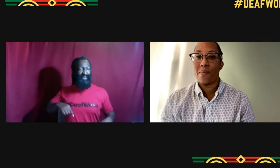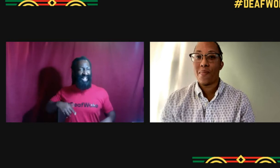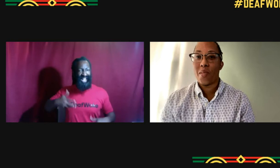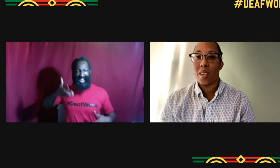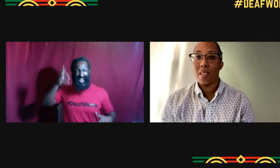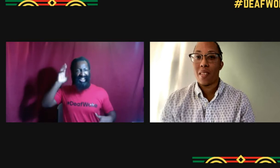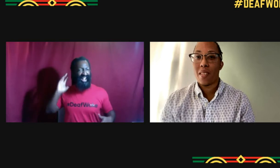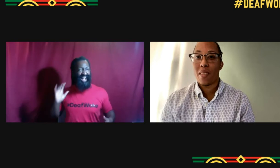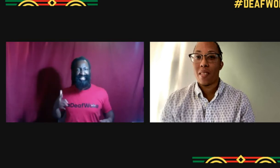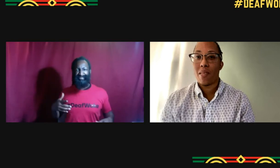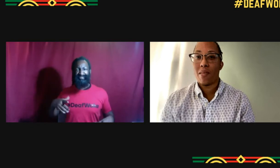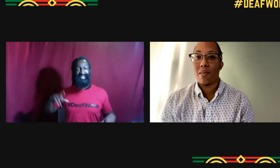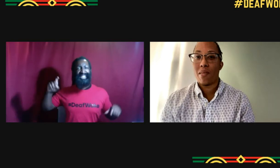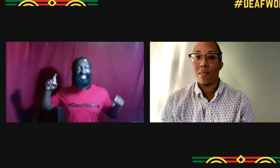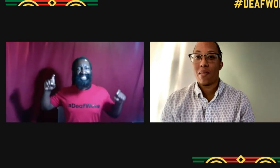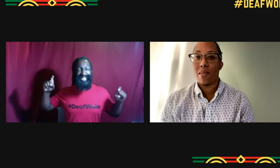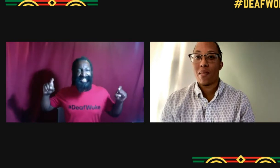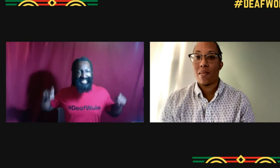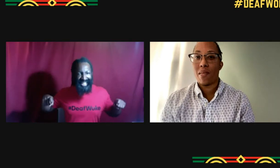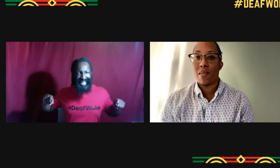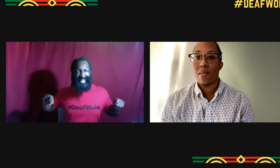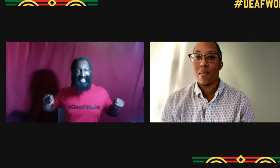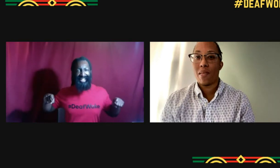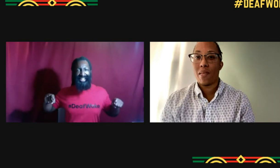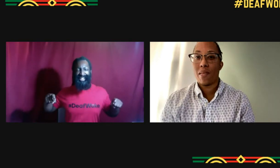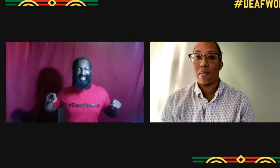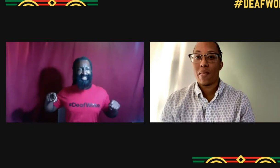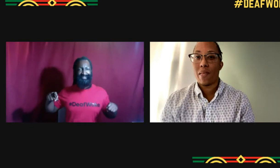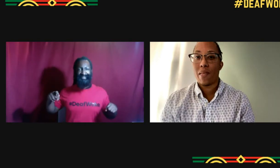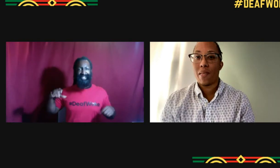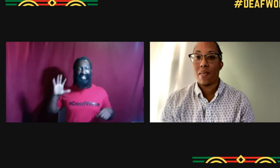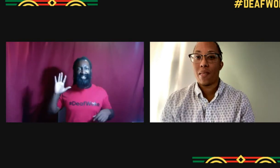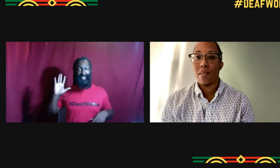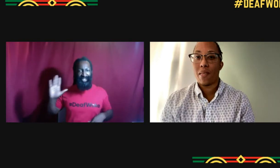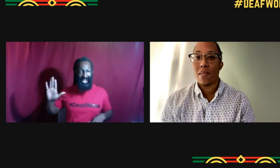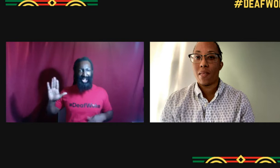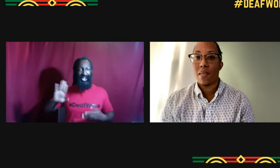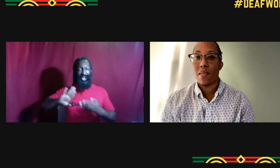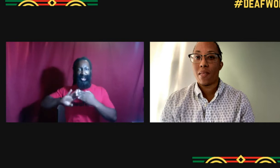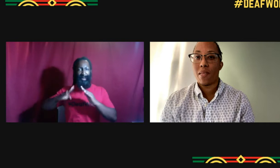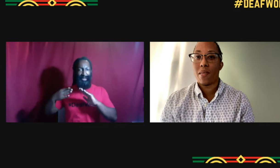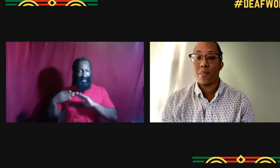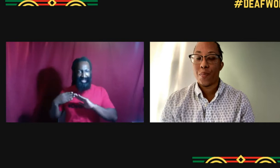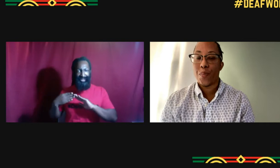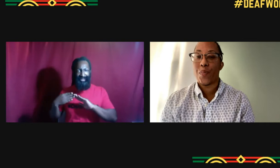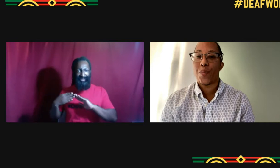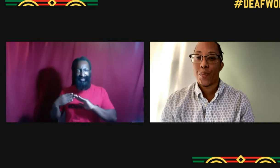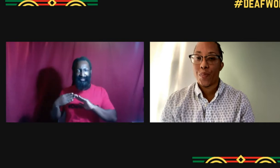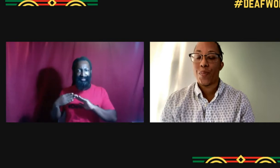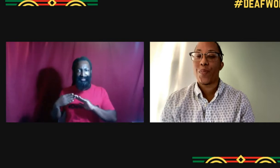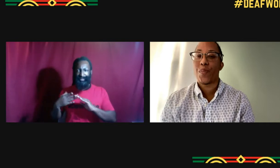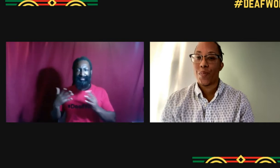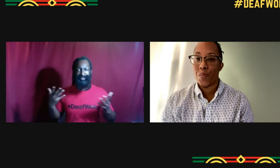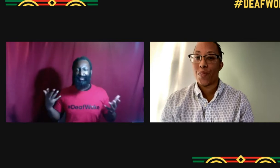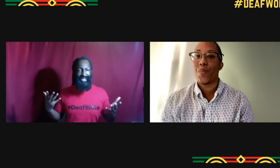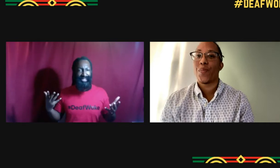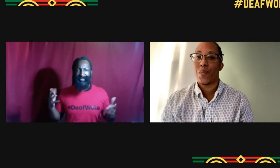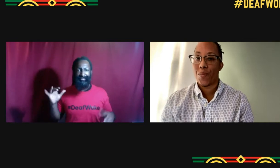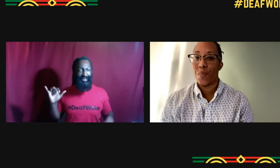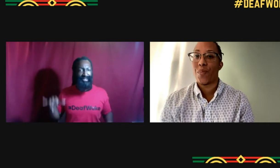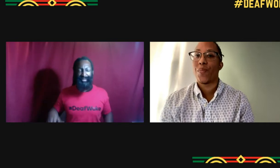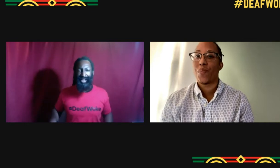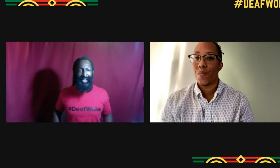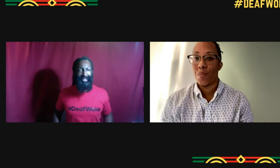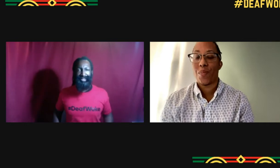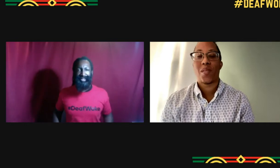The king, the lion king needs their community.